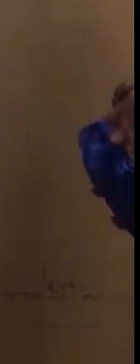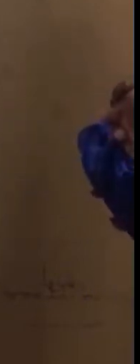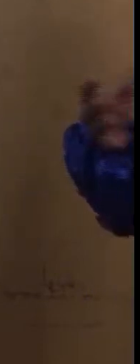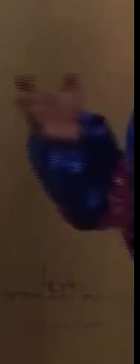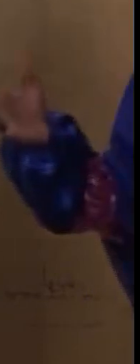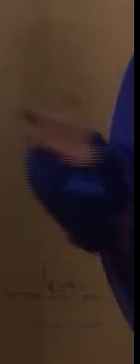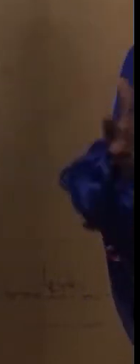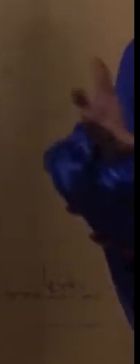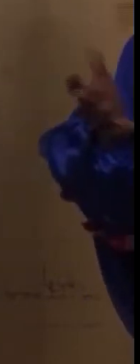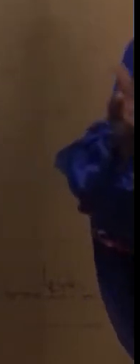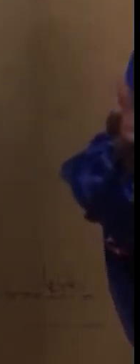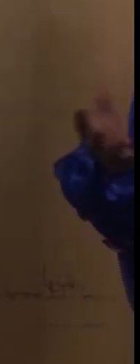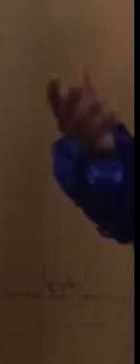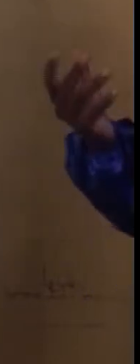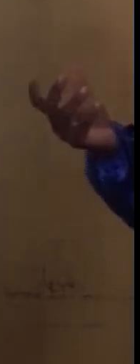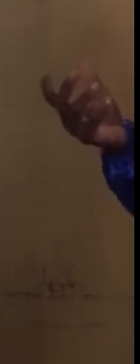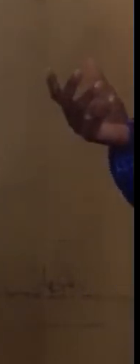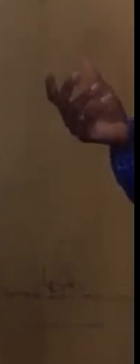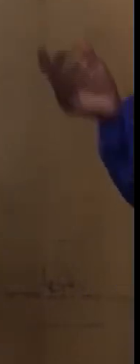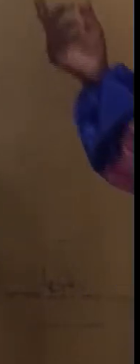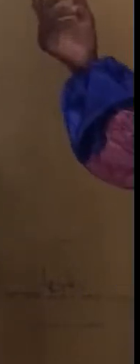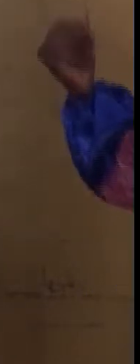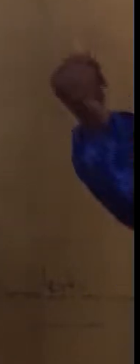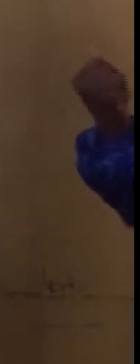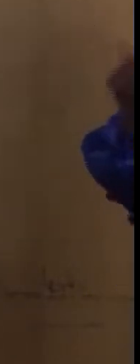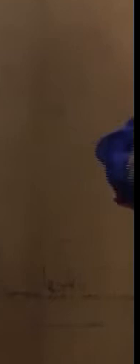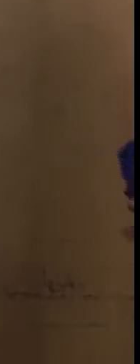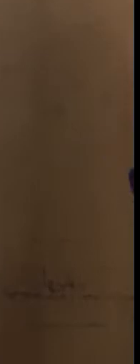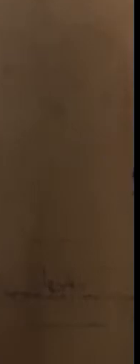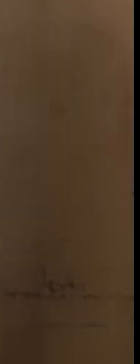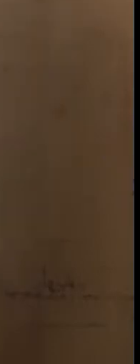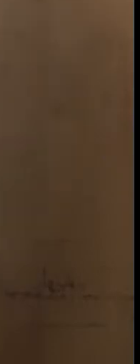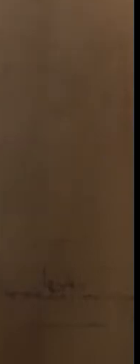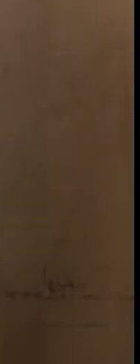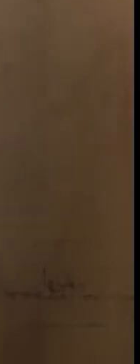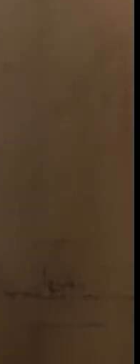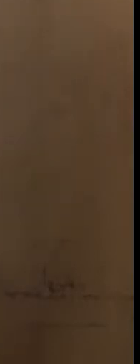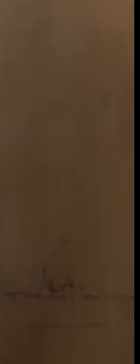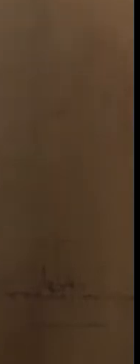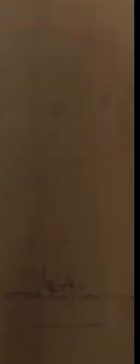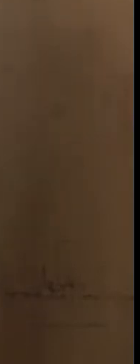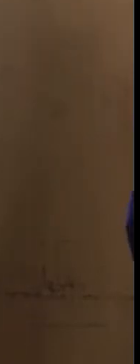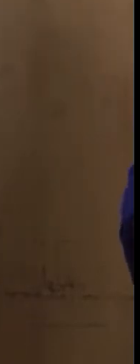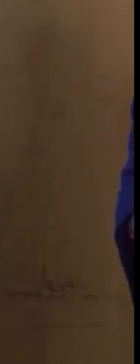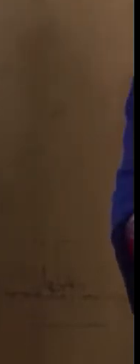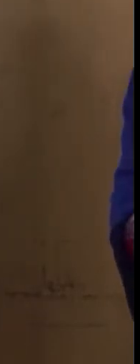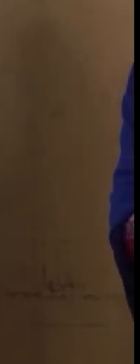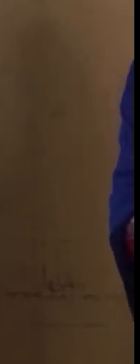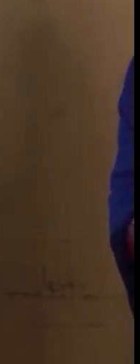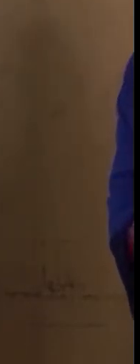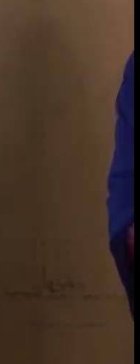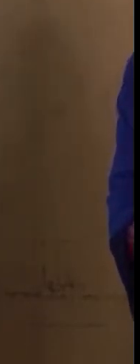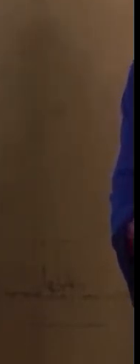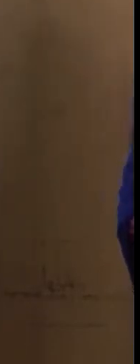the machines can move in between the pipes. Number two, it makes economic use of water.